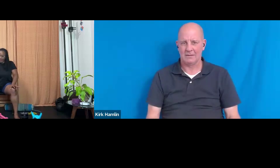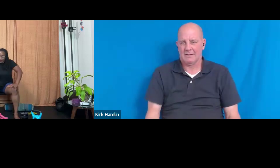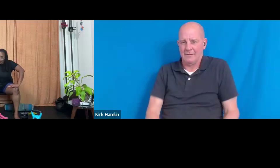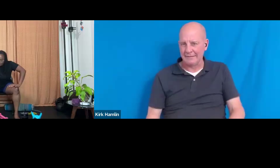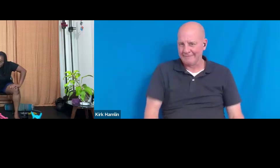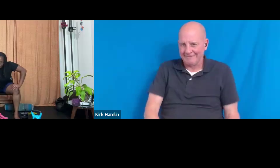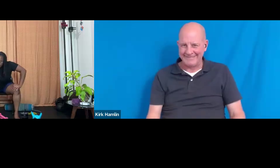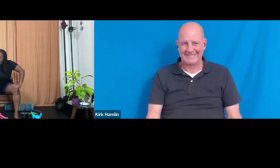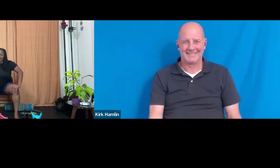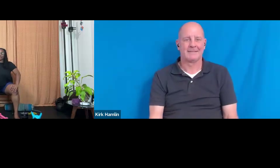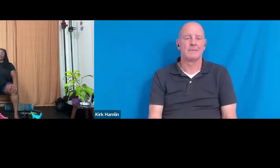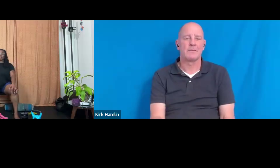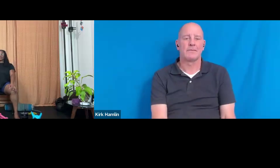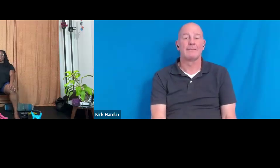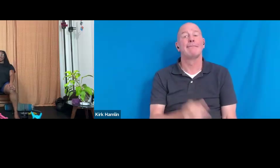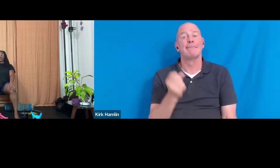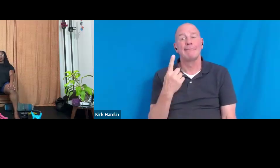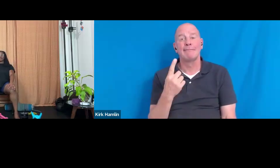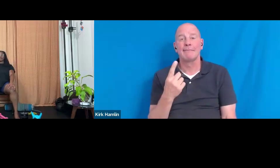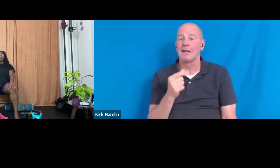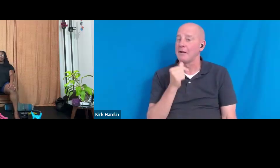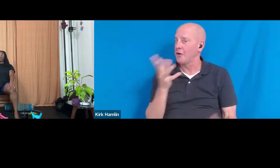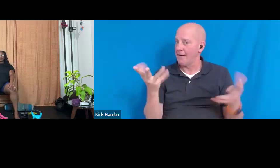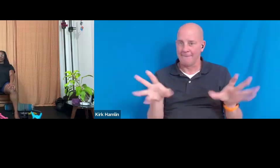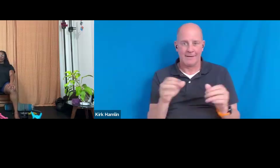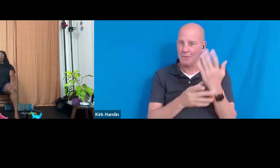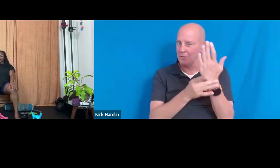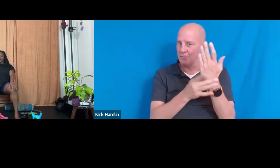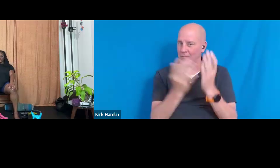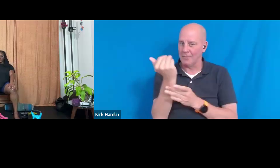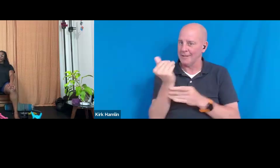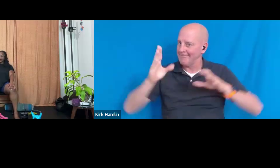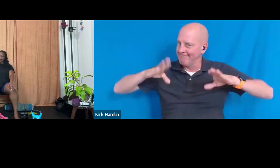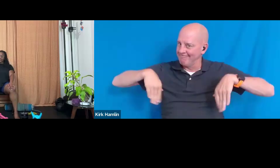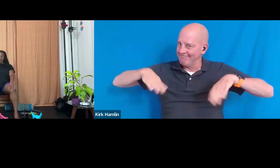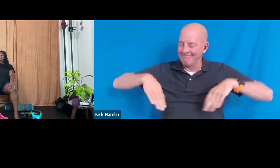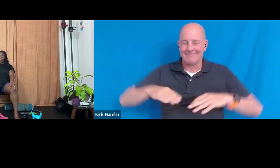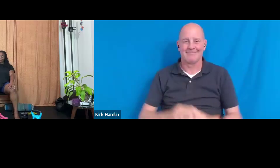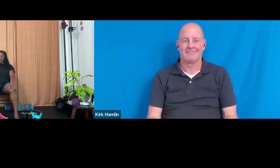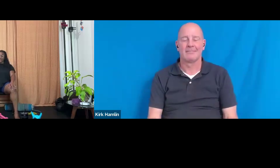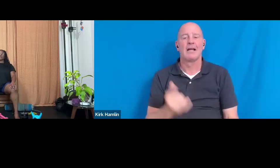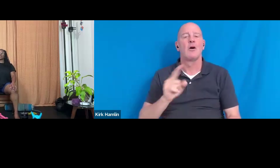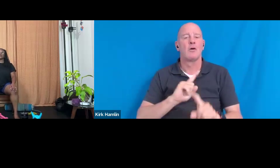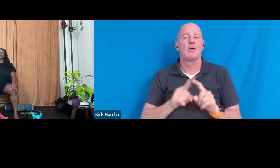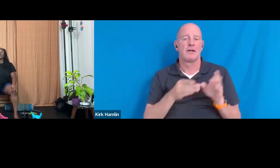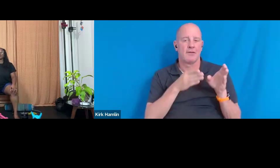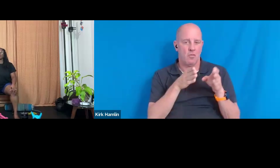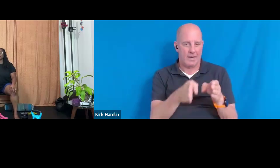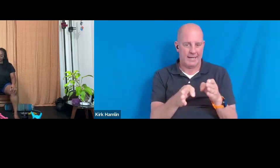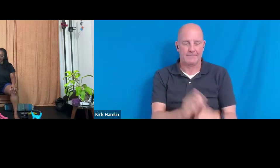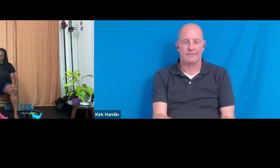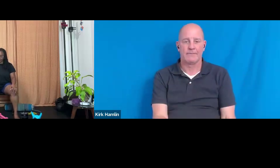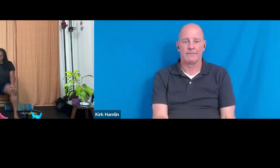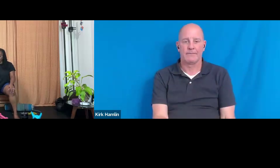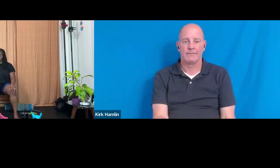out. Unfortunately, we're not done with wrist stuff. We're going to do a different direction now. So instead